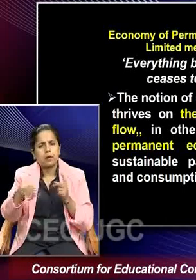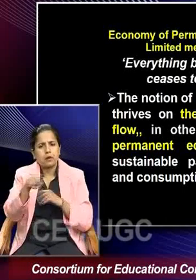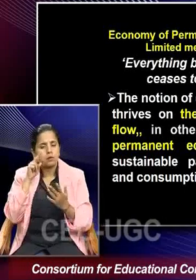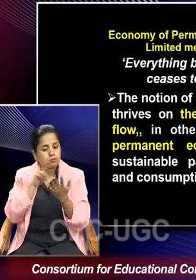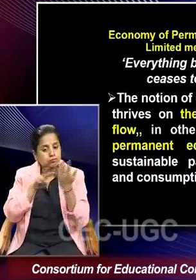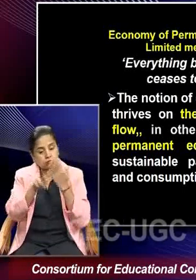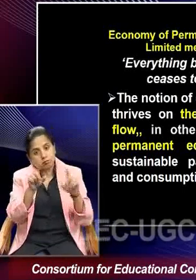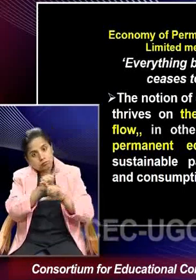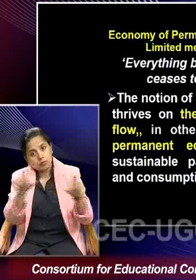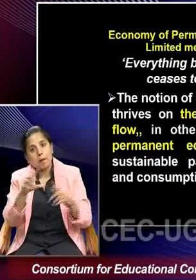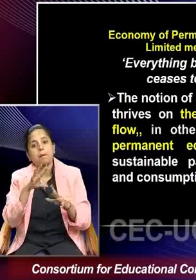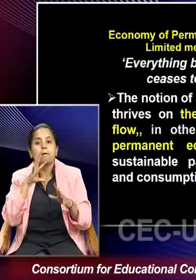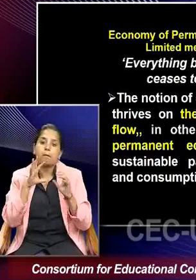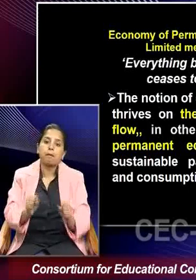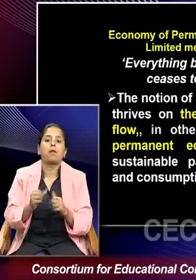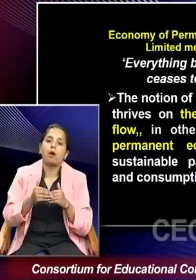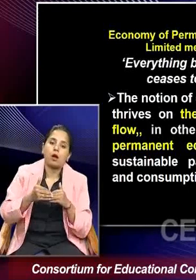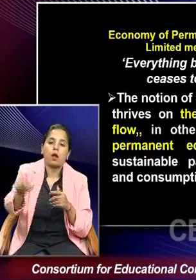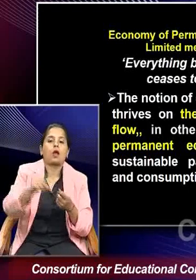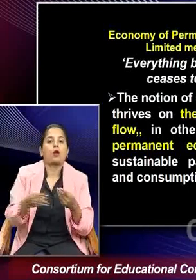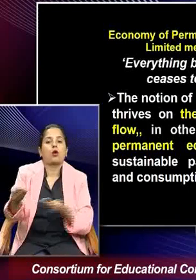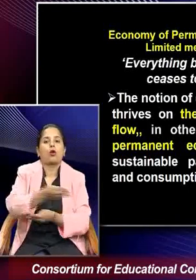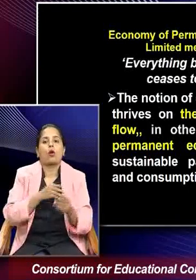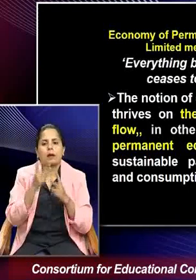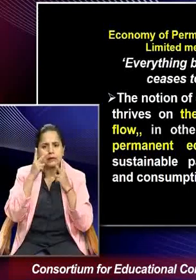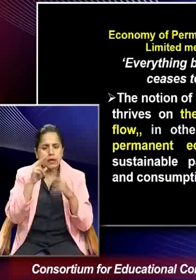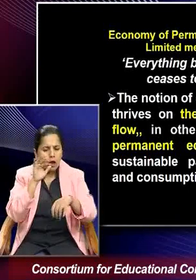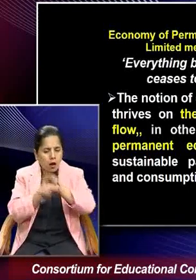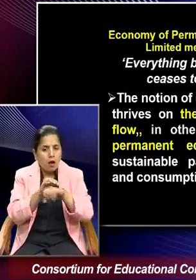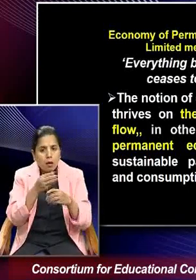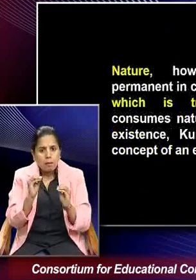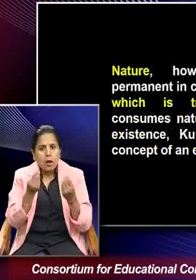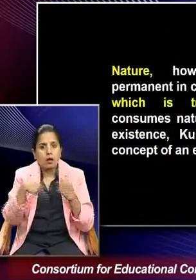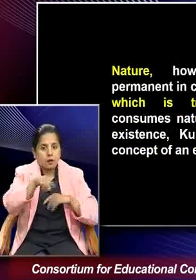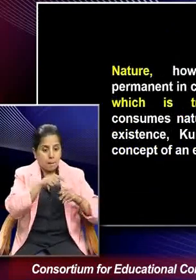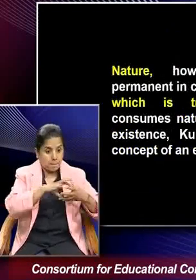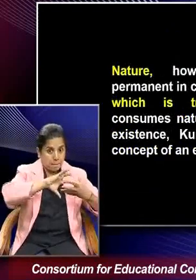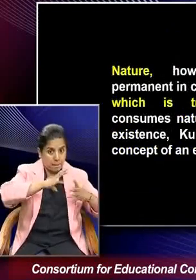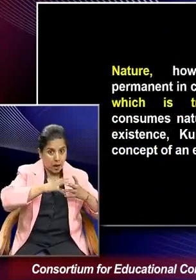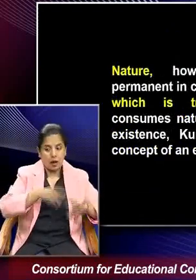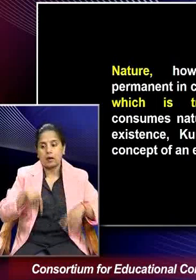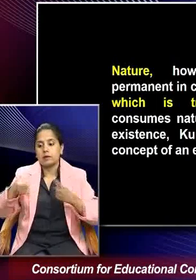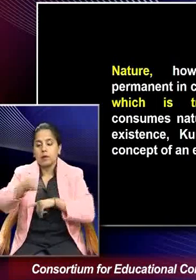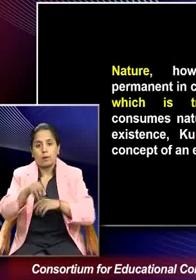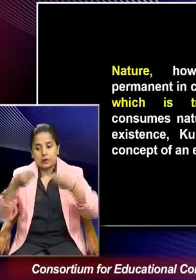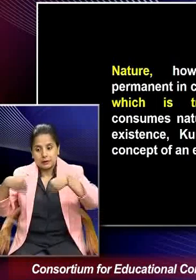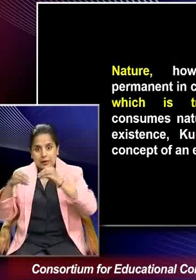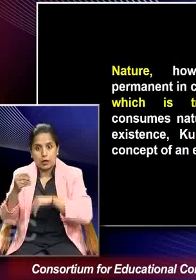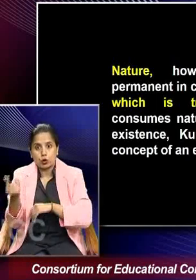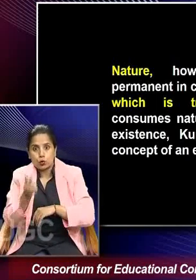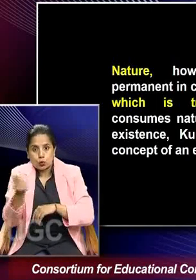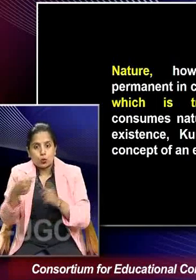economy, depicting a sustainable pathway of both production and consumption. According to